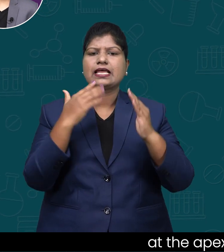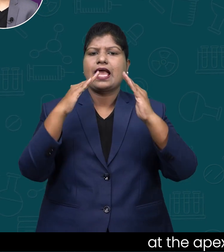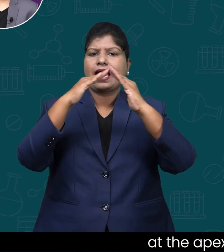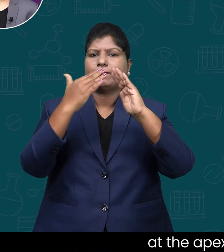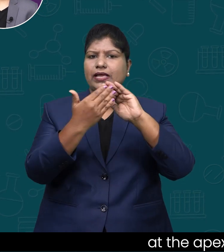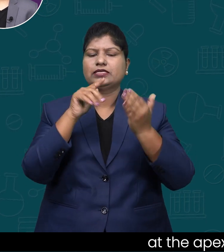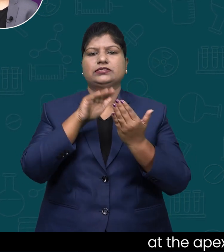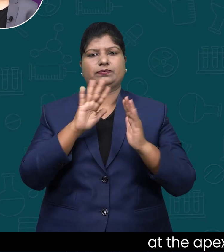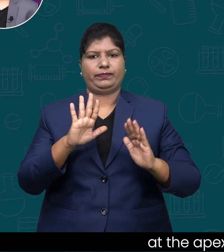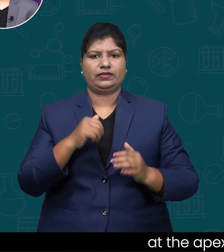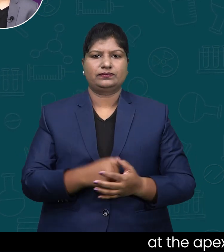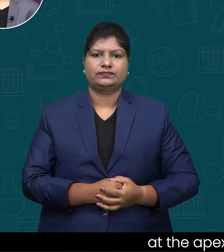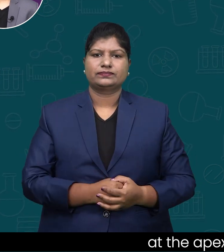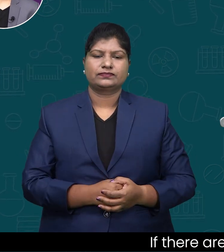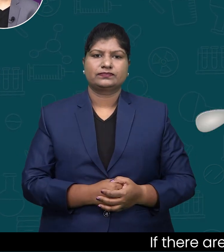pyramid.